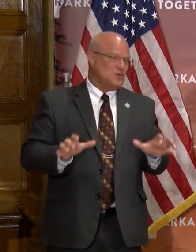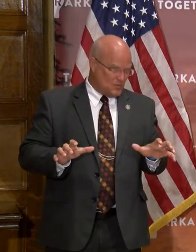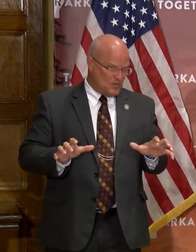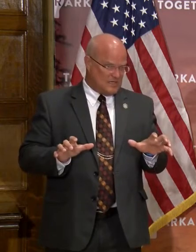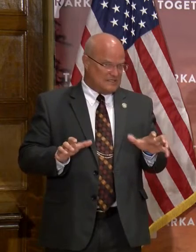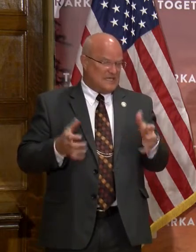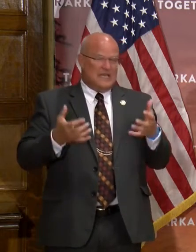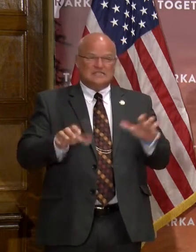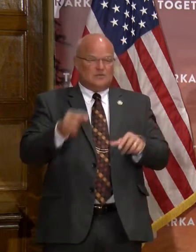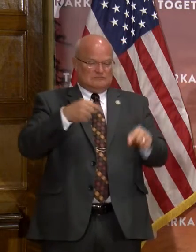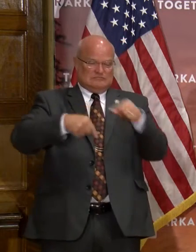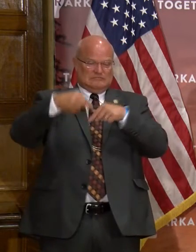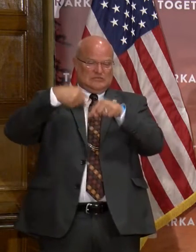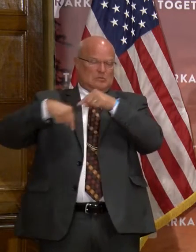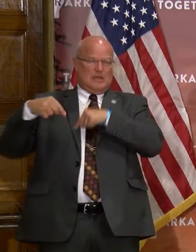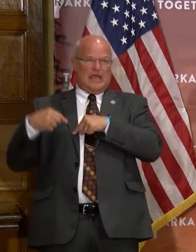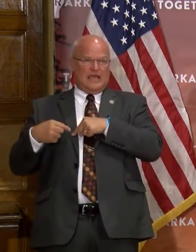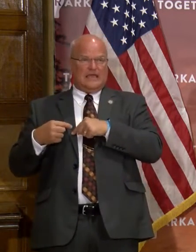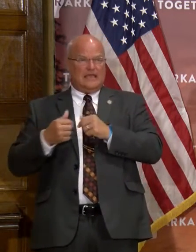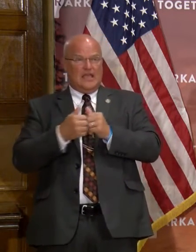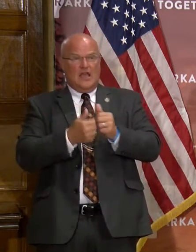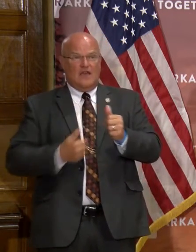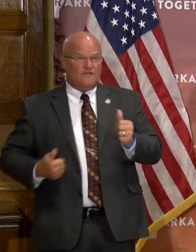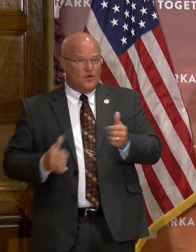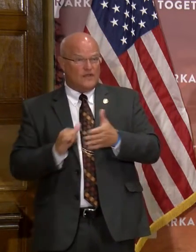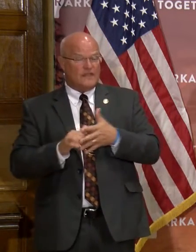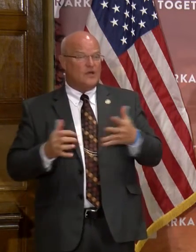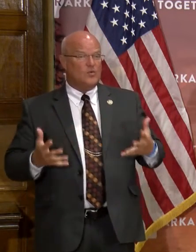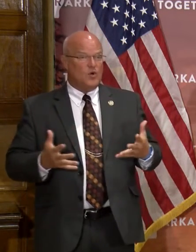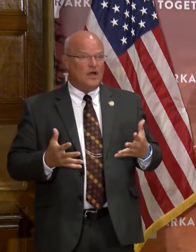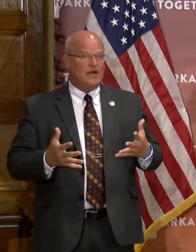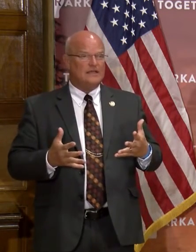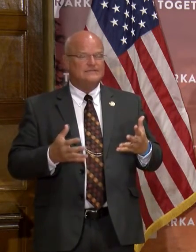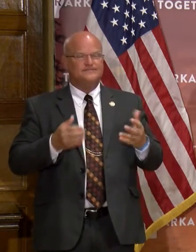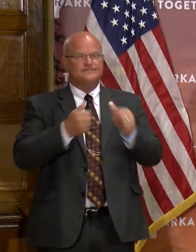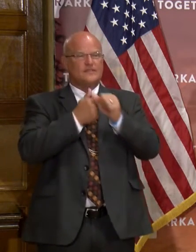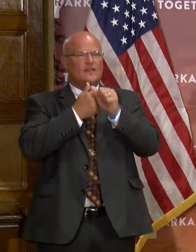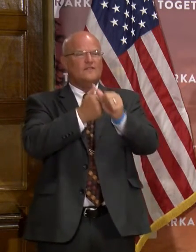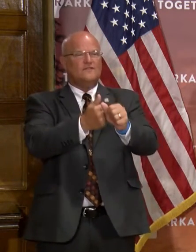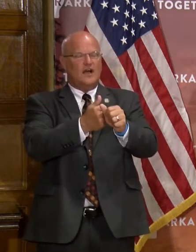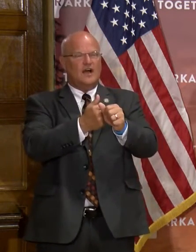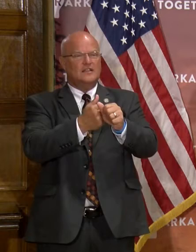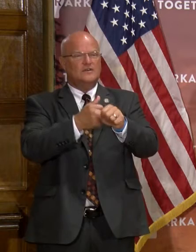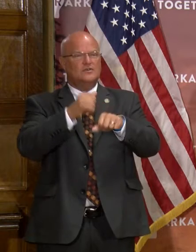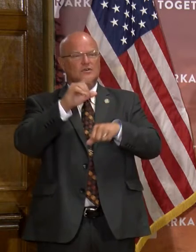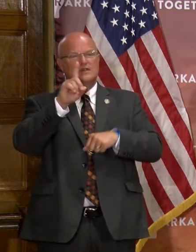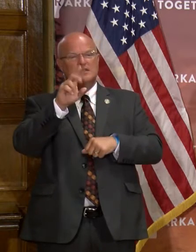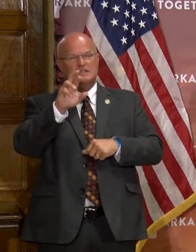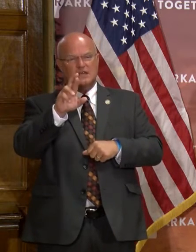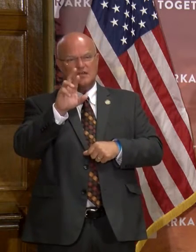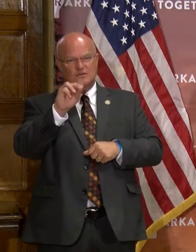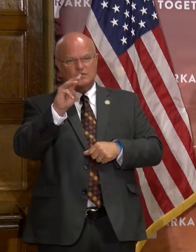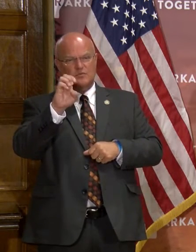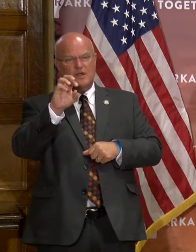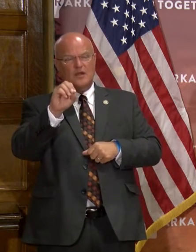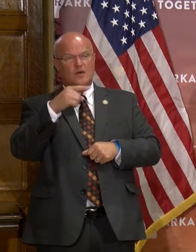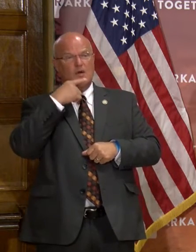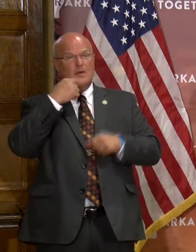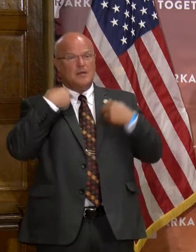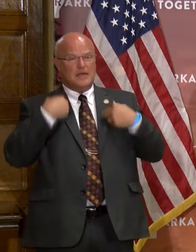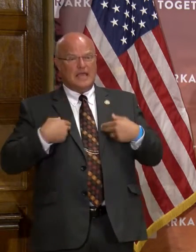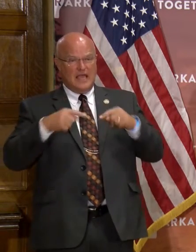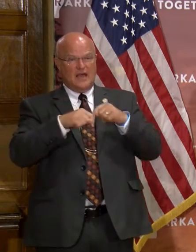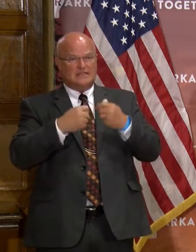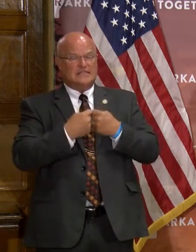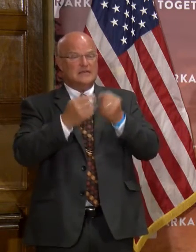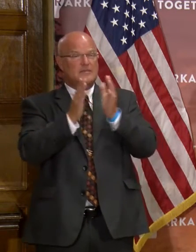have to go back, and the way you avoid that is to do what Dr. Romero and the public health team is asking